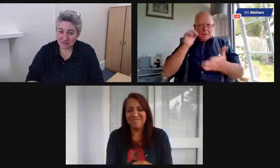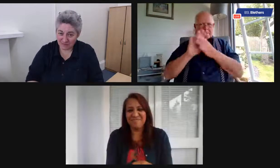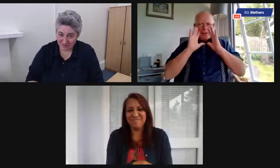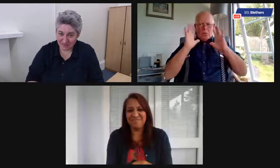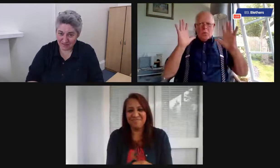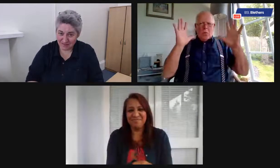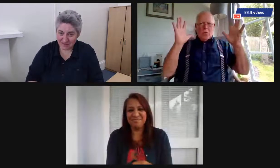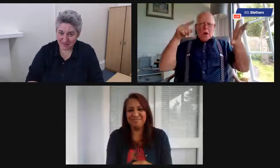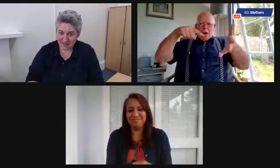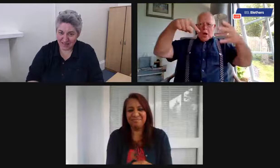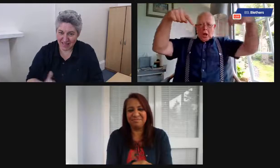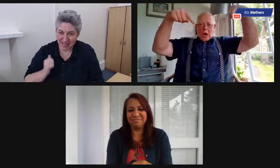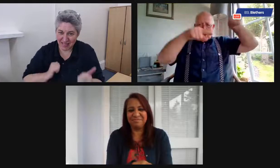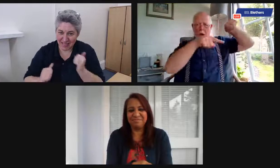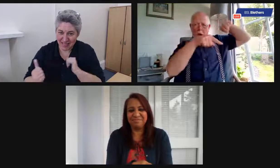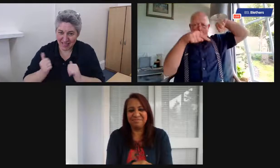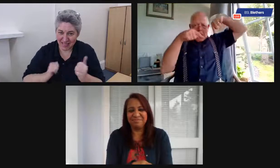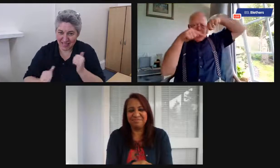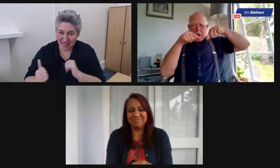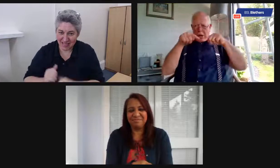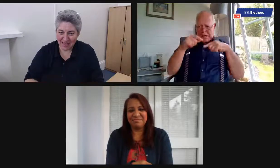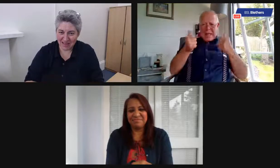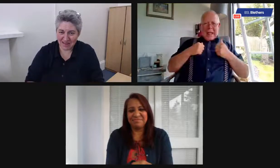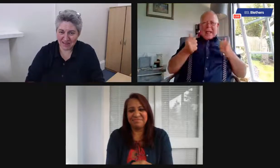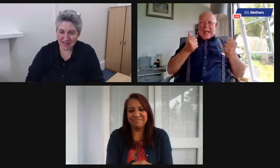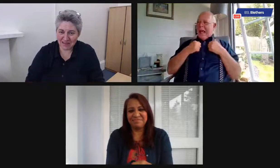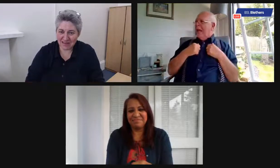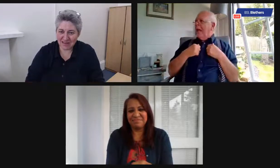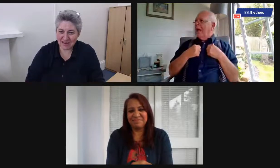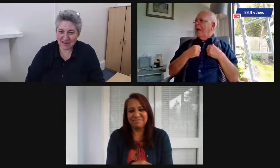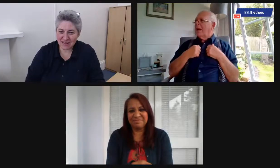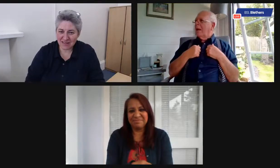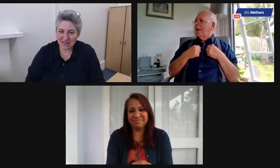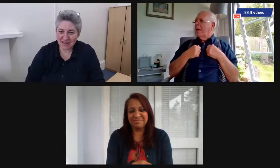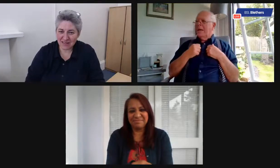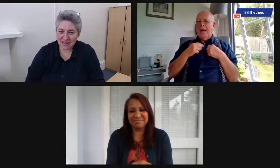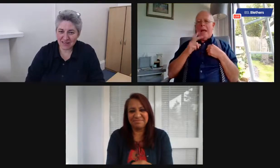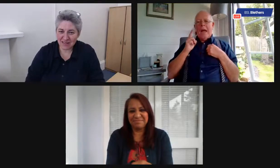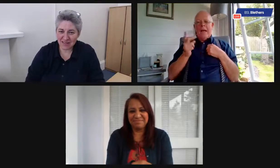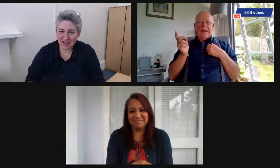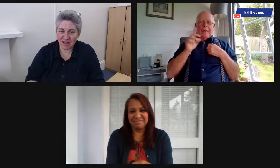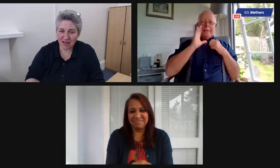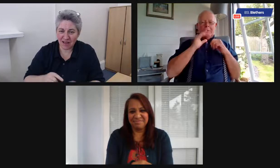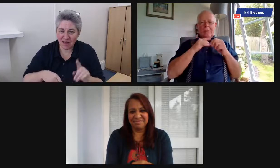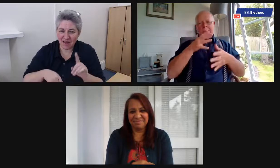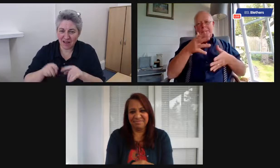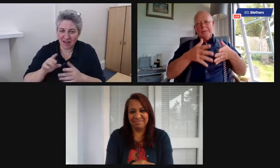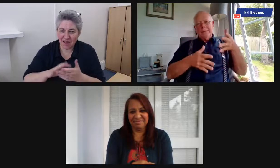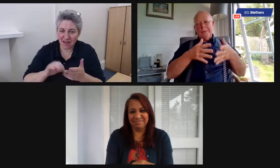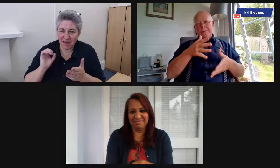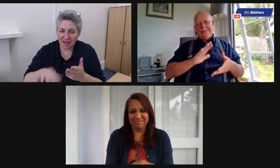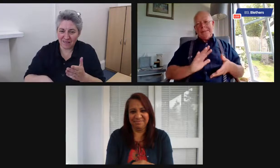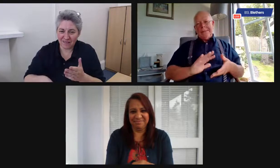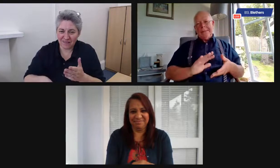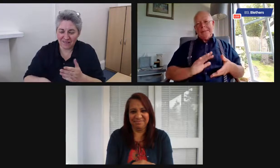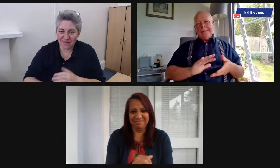on Facebook. I was like, "Oh, look at this. Look, I've seen a pelican. How good am I? I'm so amazing." I had to come back and